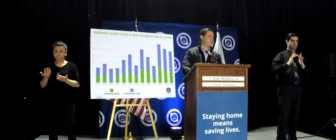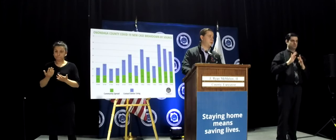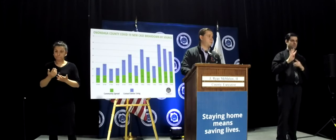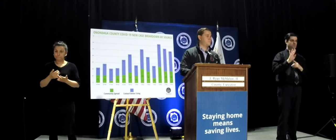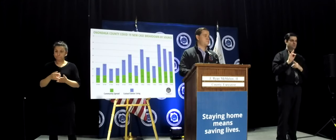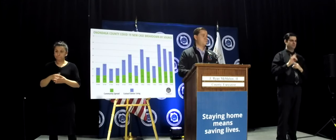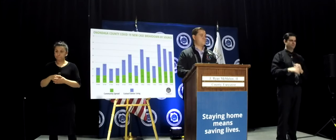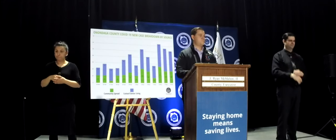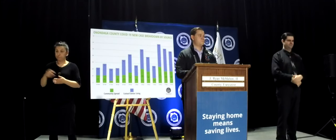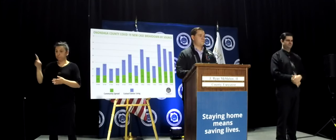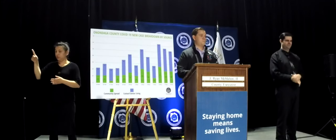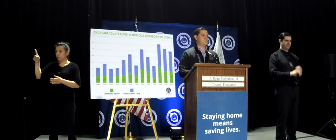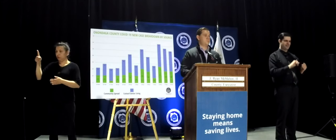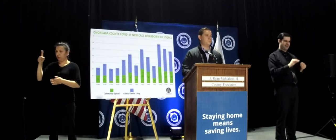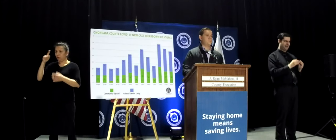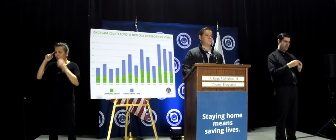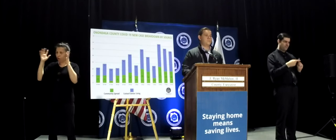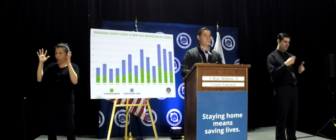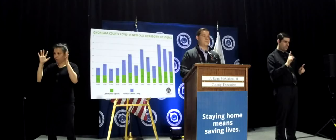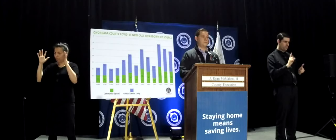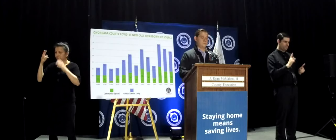get their numbers from.